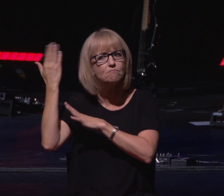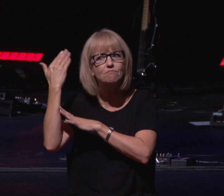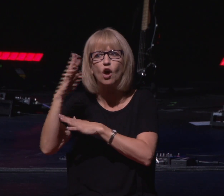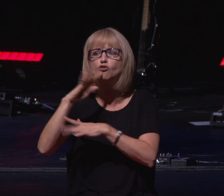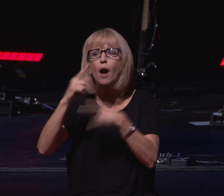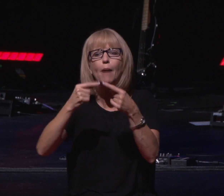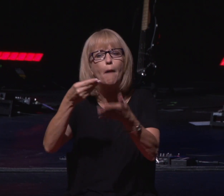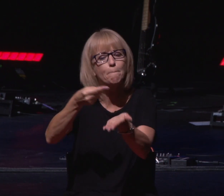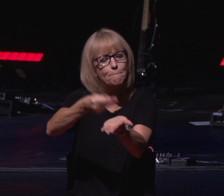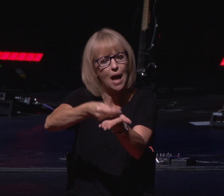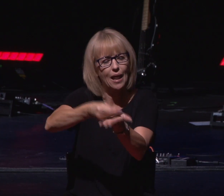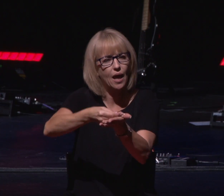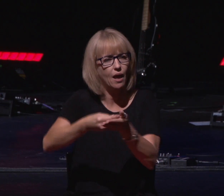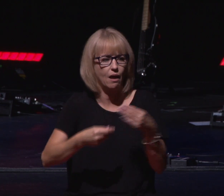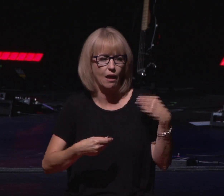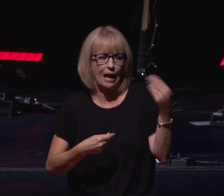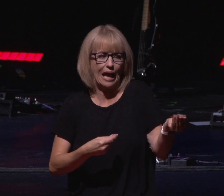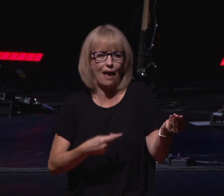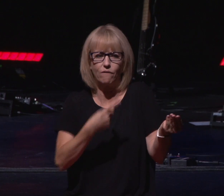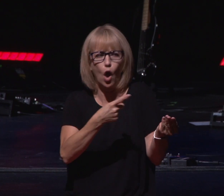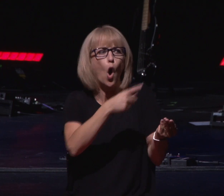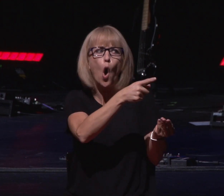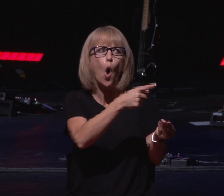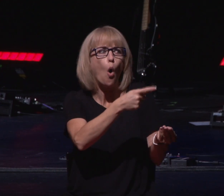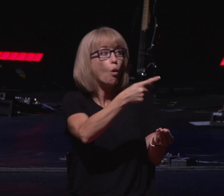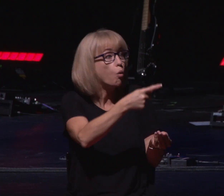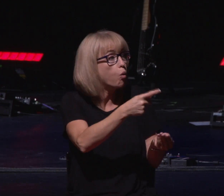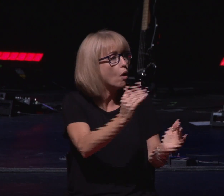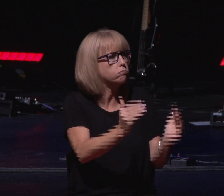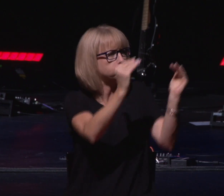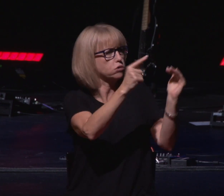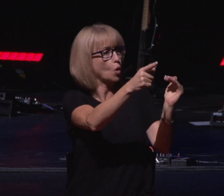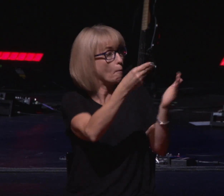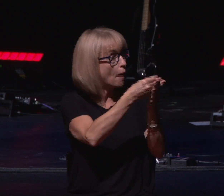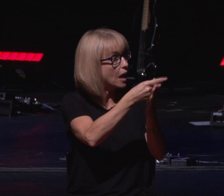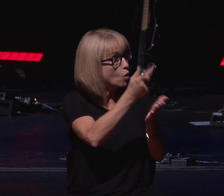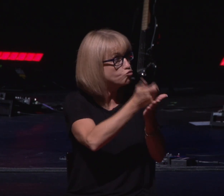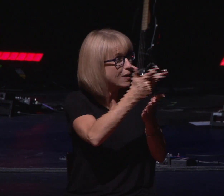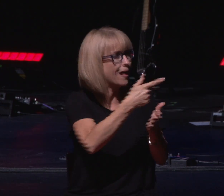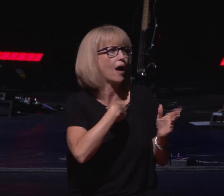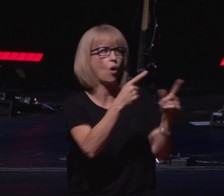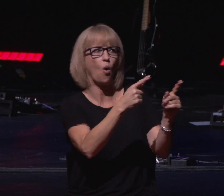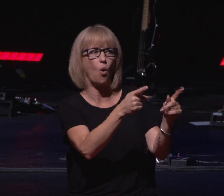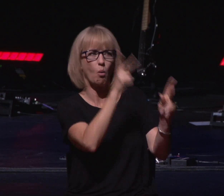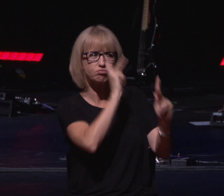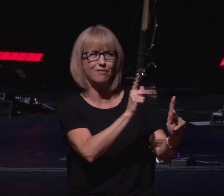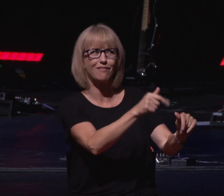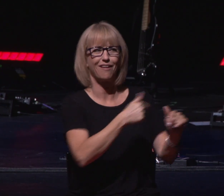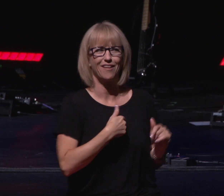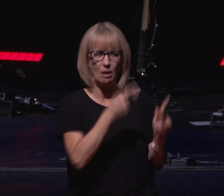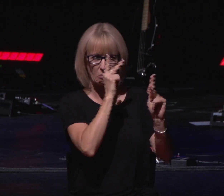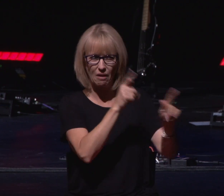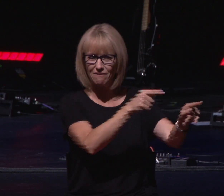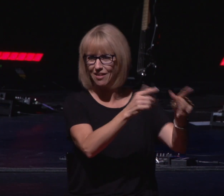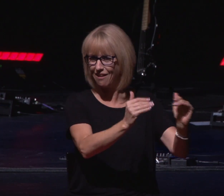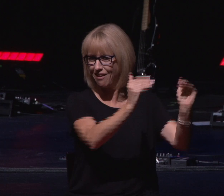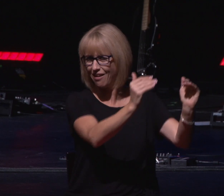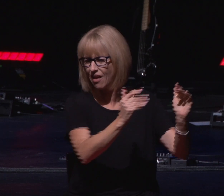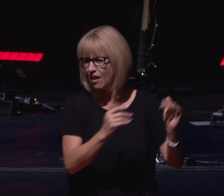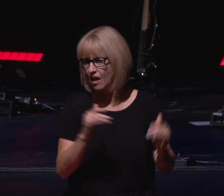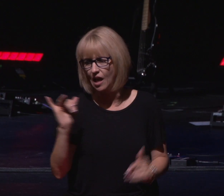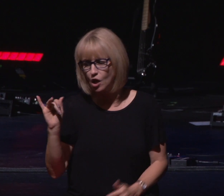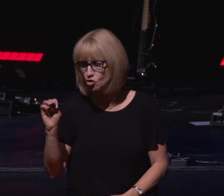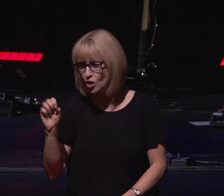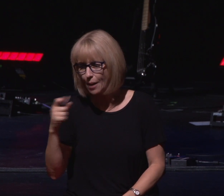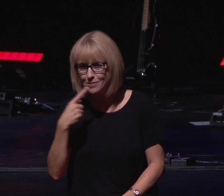giving priority to people who have more money than others who do not. And we want to impress people, and so we were doing things within the church. And James says,